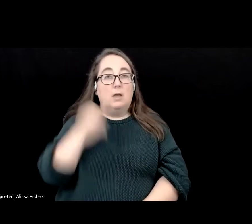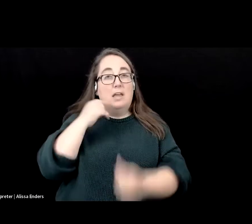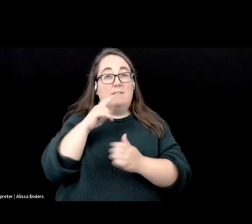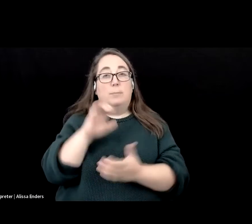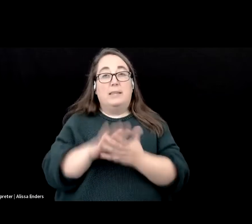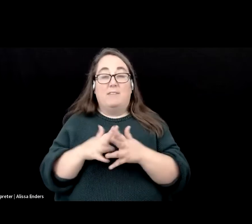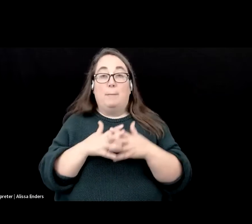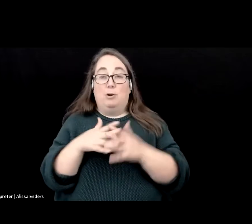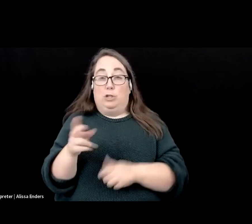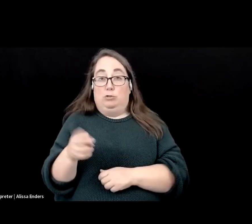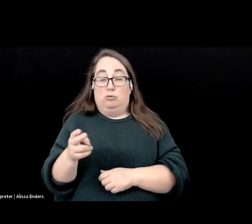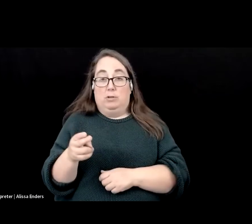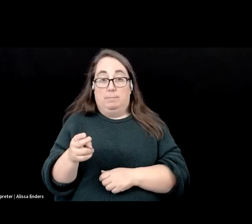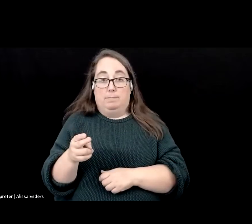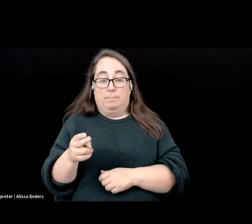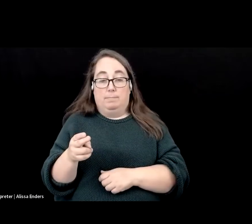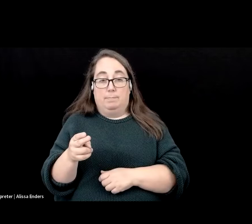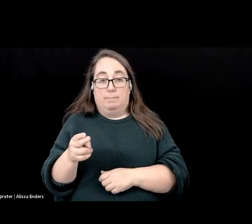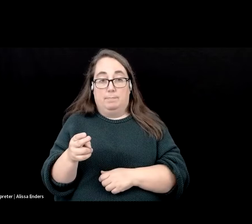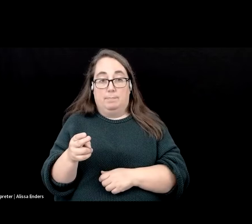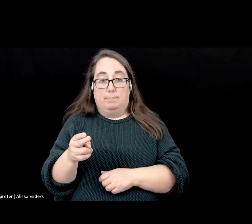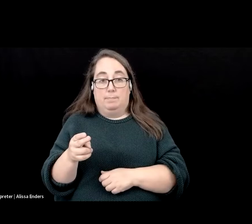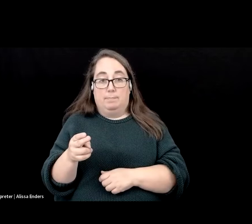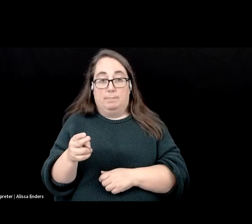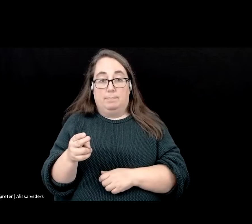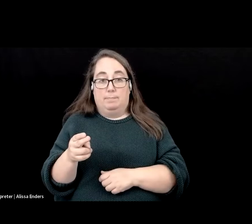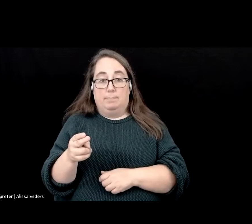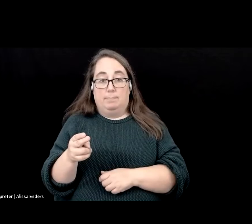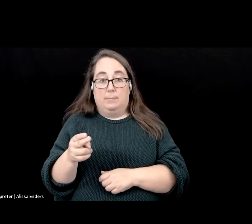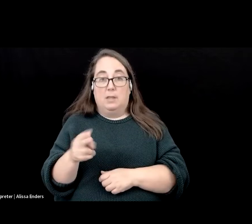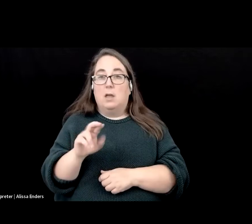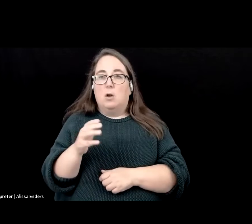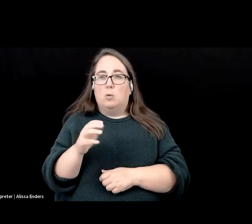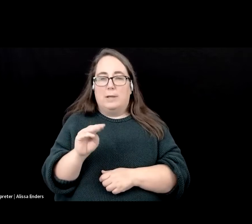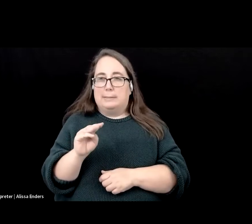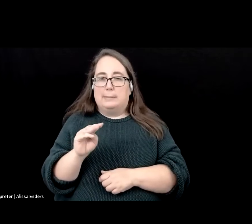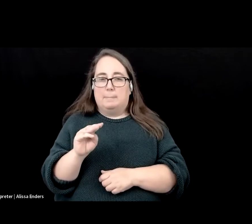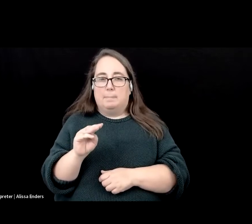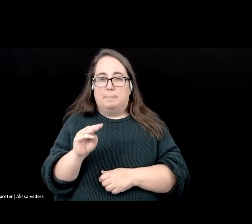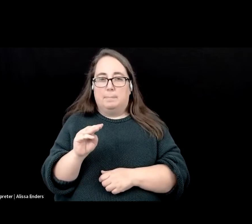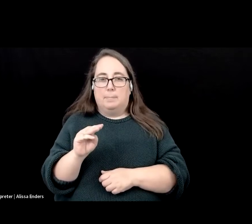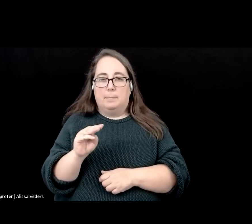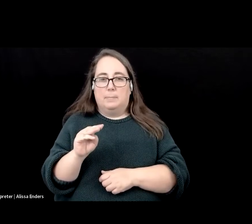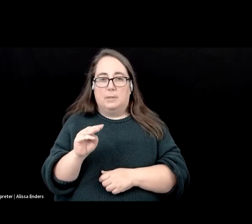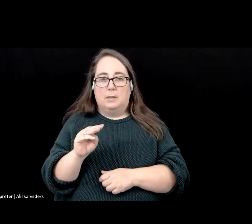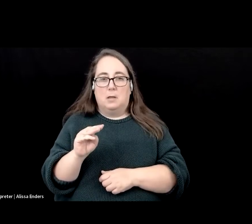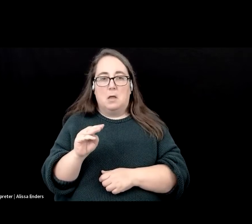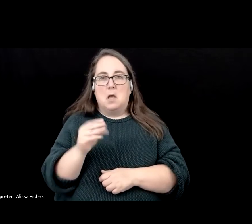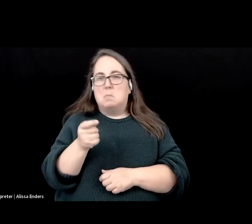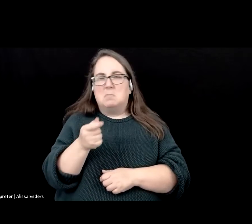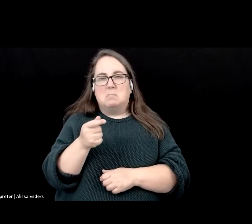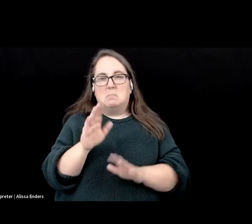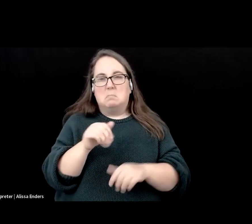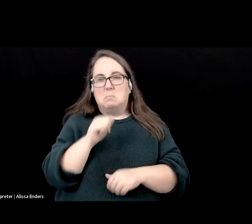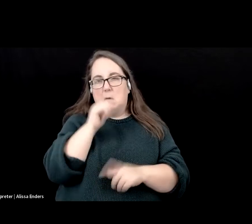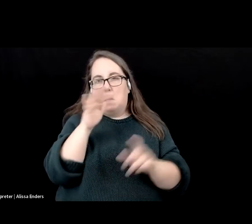American history, in American history, racism is slight, that it is relatively unimportant,